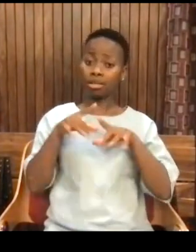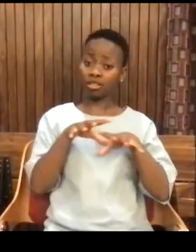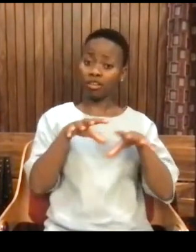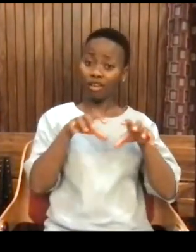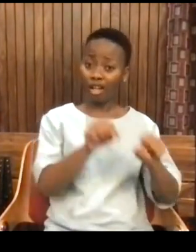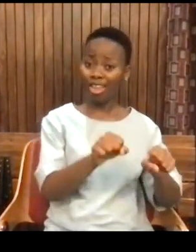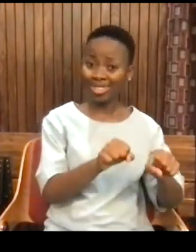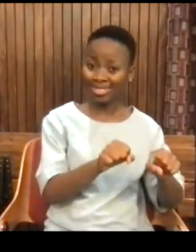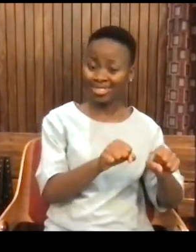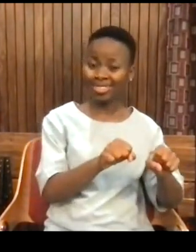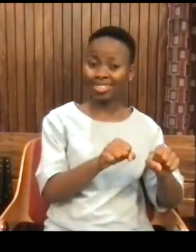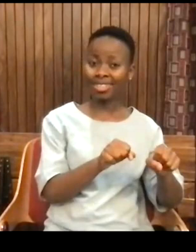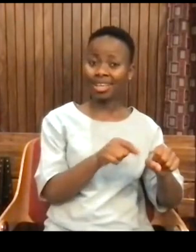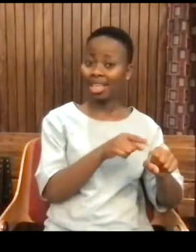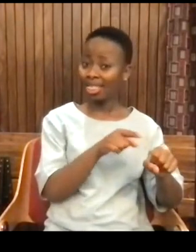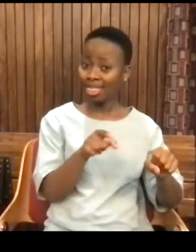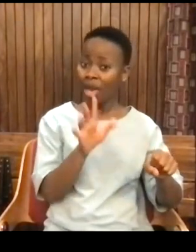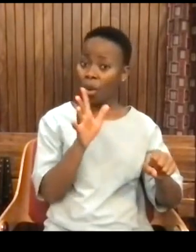people are going to be thinking about freedom.